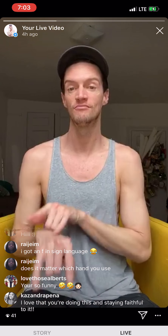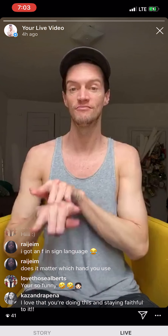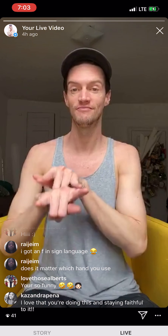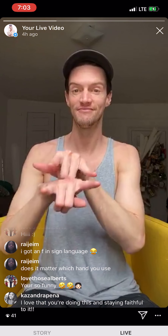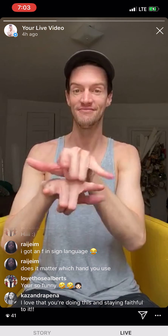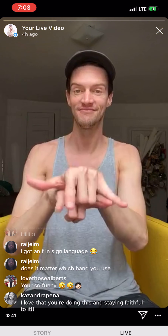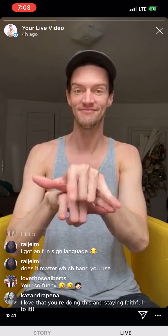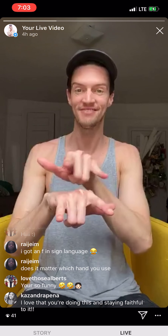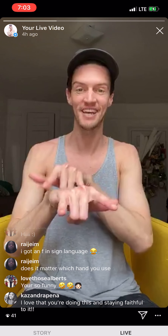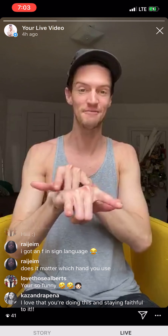Yep.